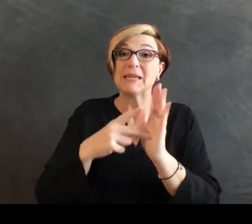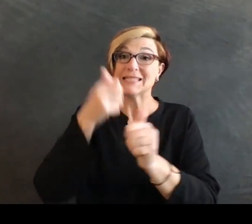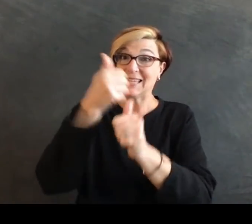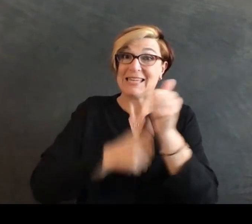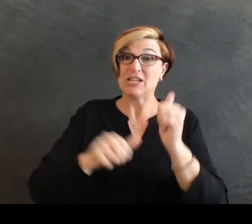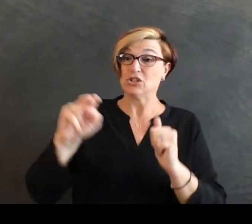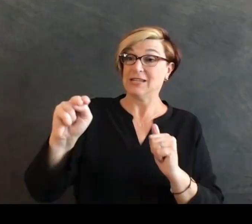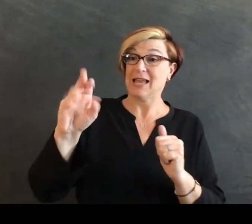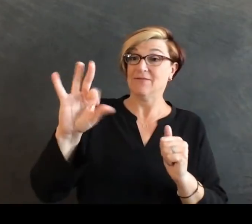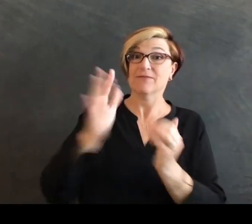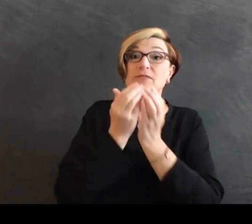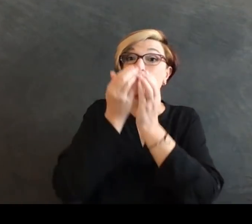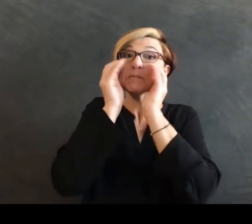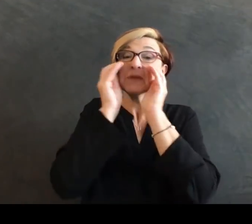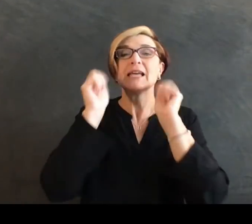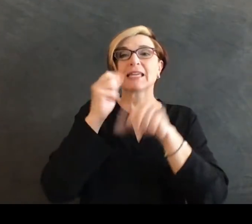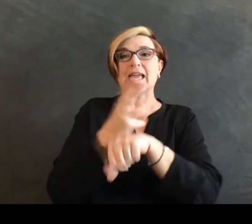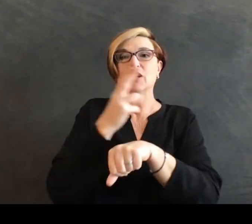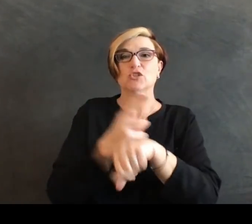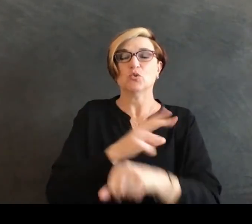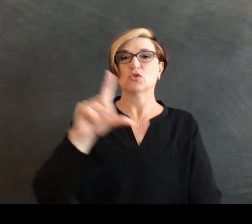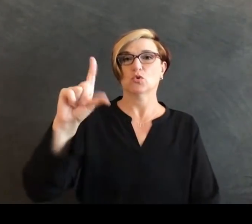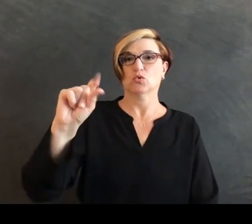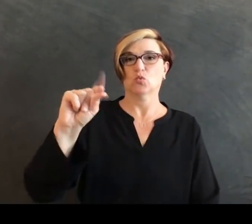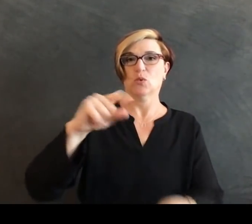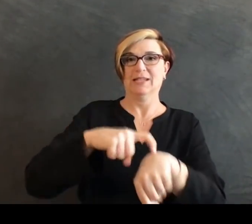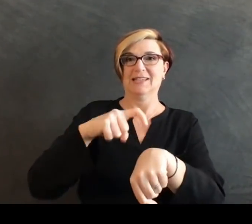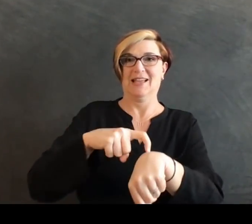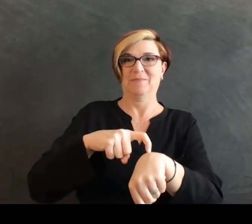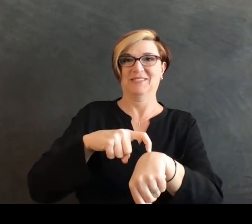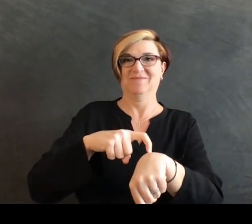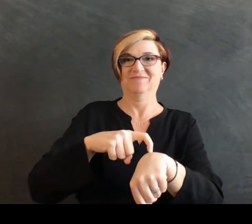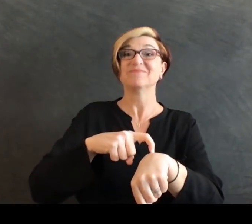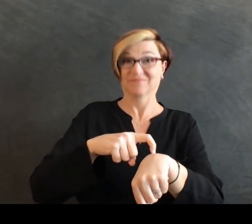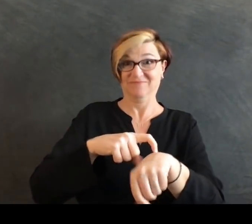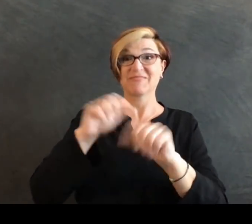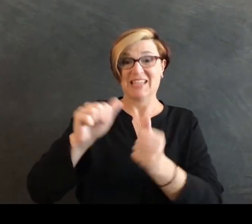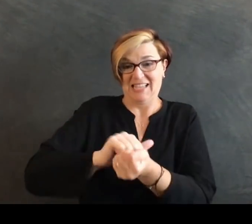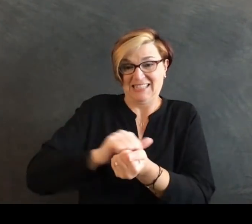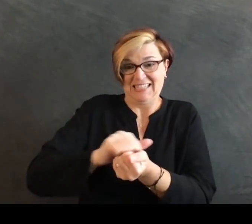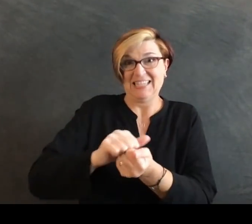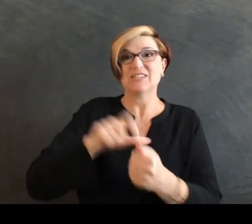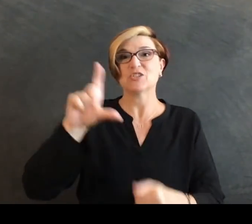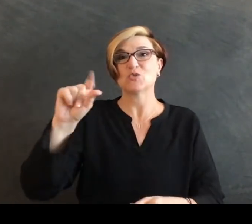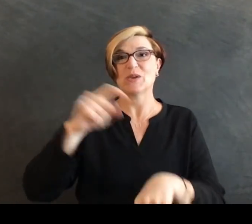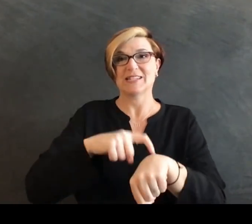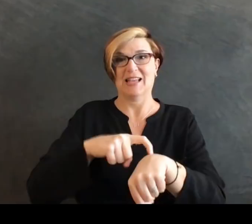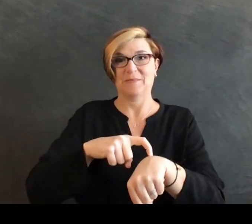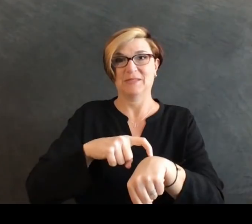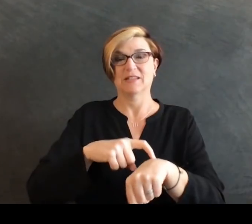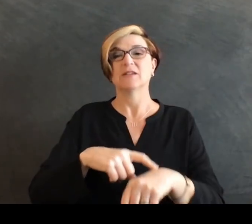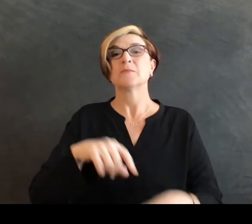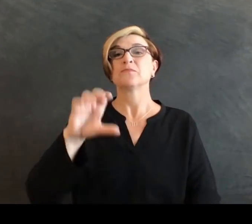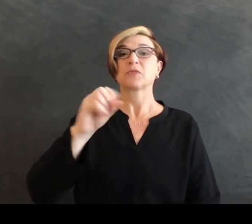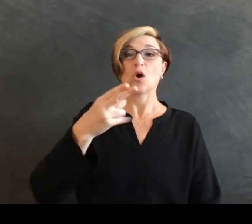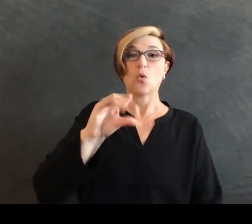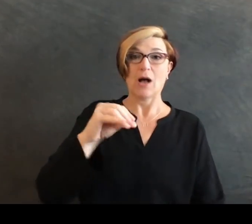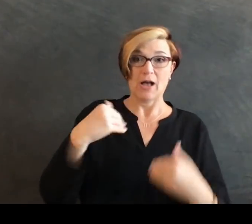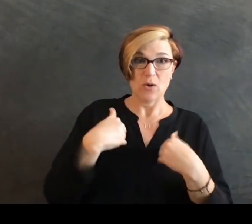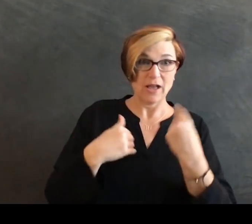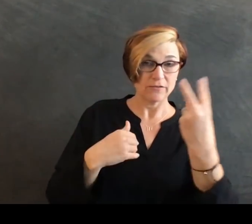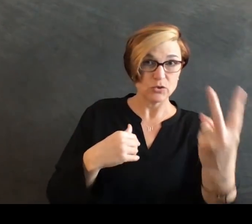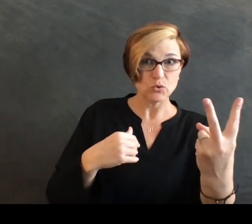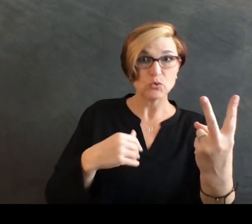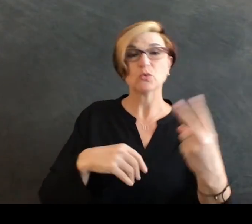go through this process 20 times. And they have 2 in Ohio, 1 in New York, and 1 will soon be shipped